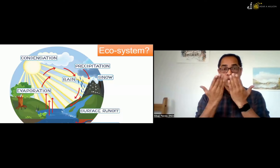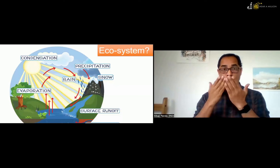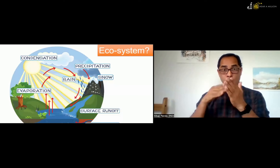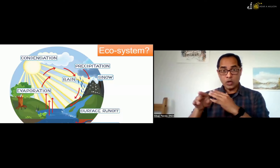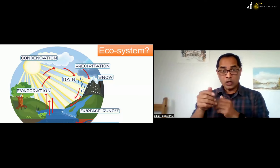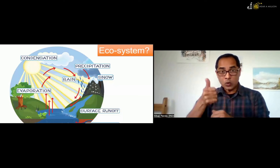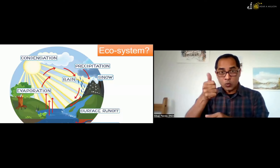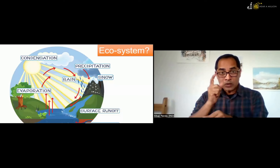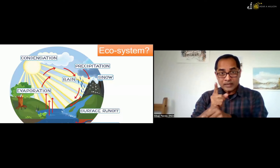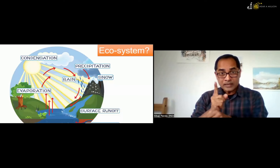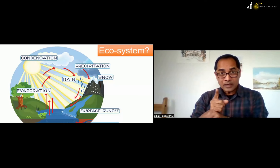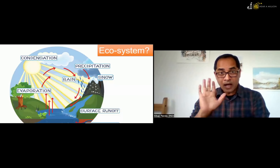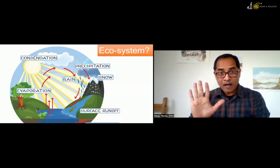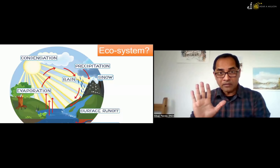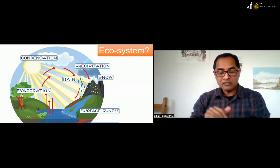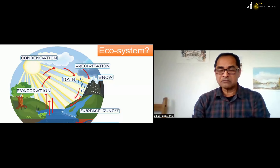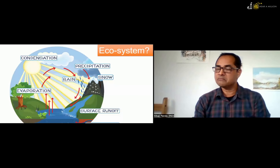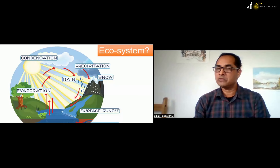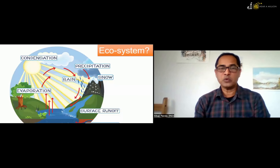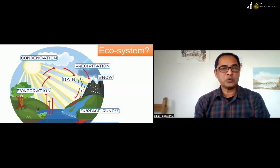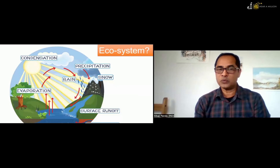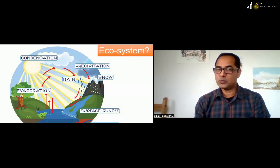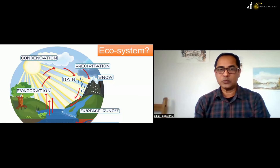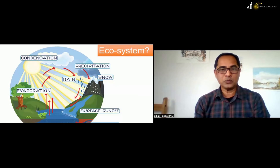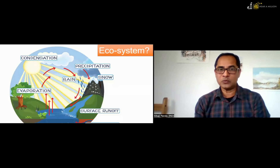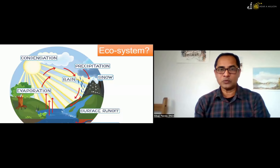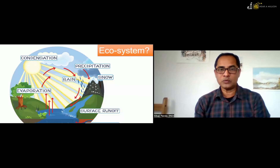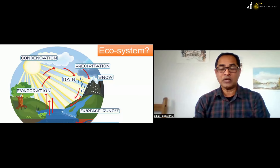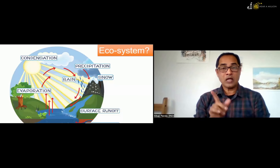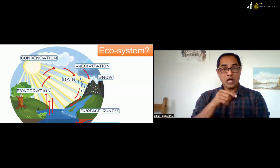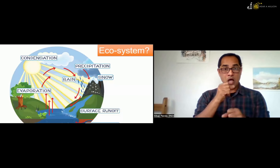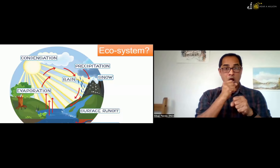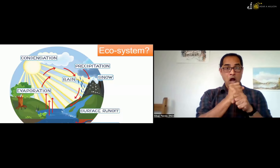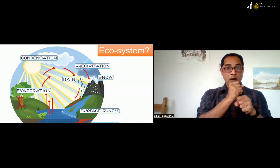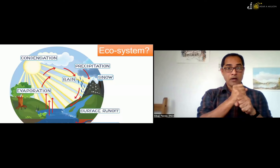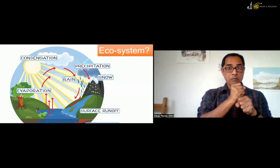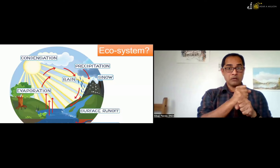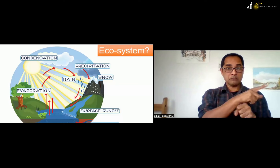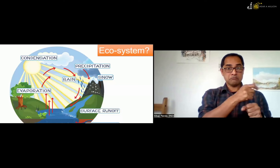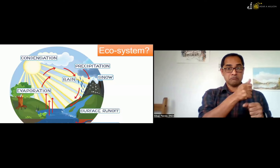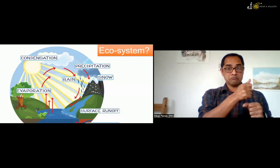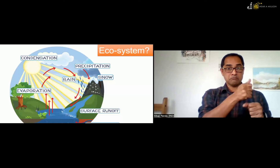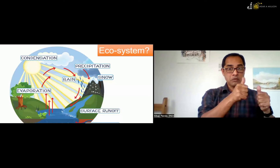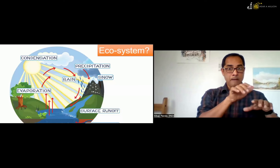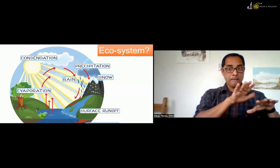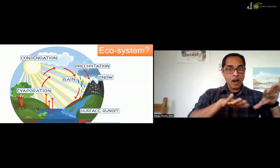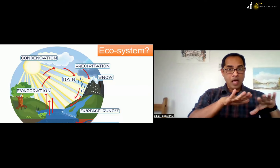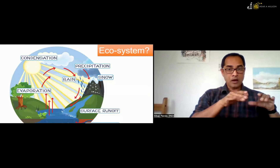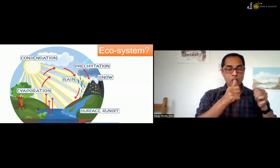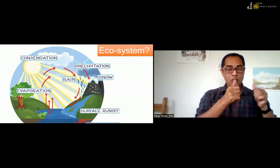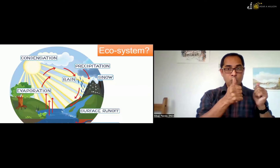So like this, there are many questions regarding the education system. Do we had good, skilled